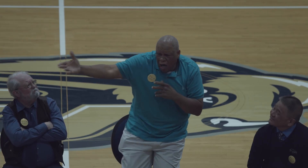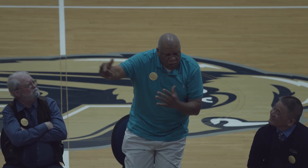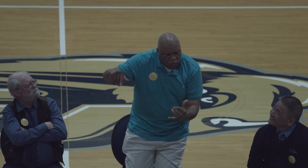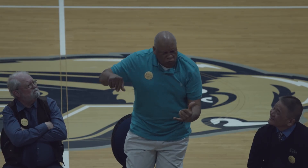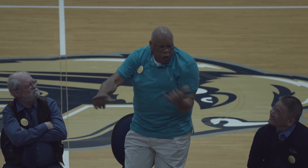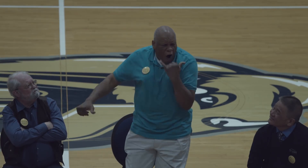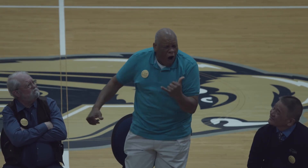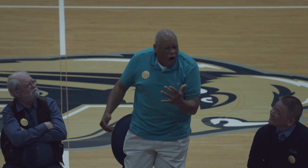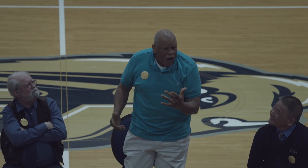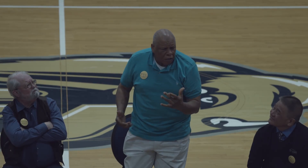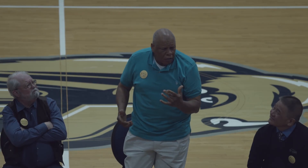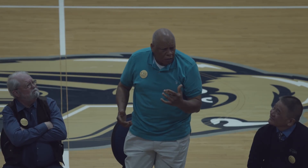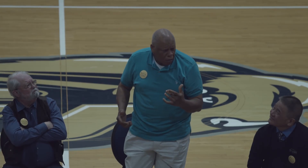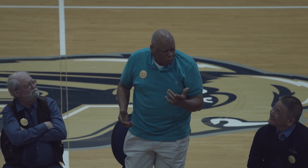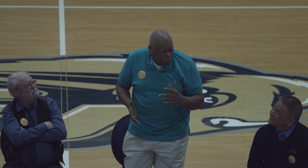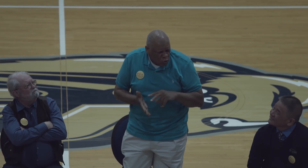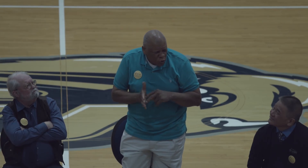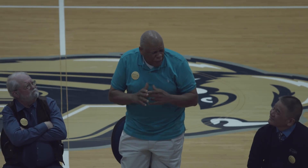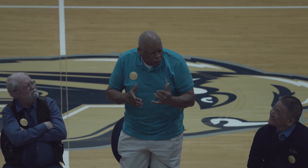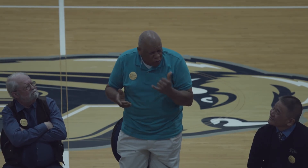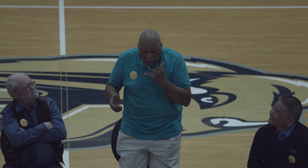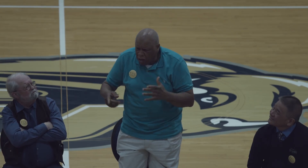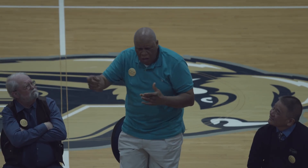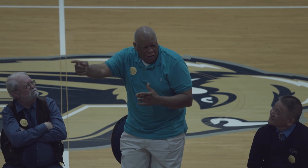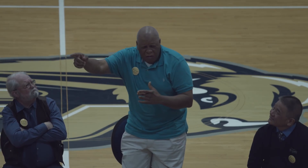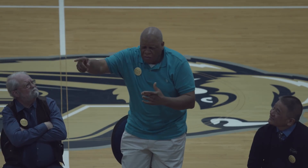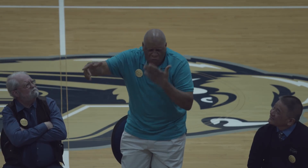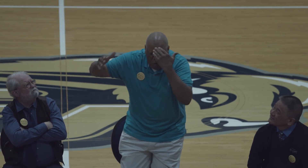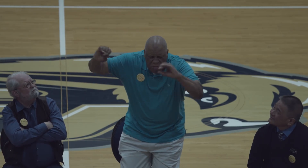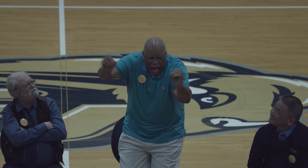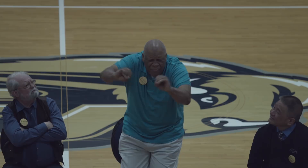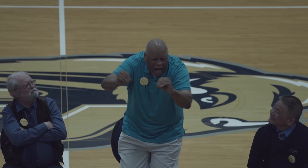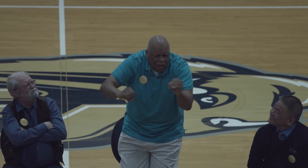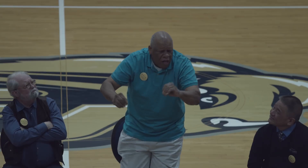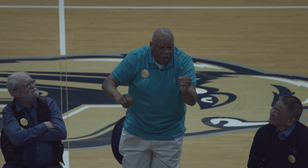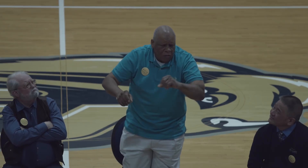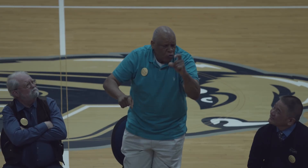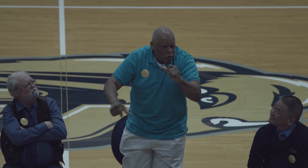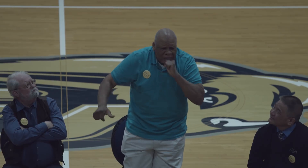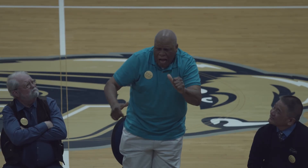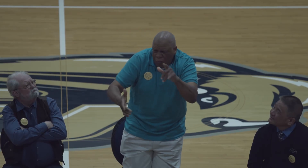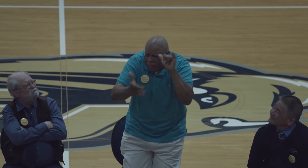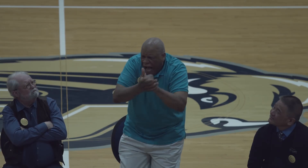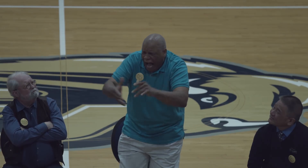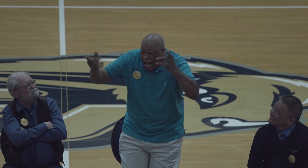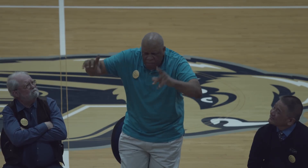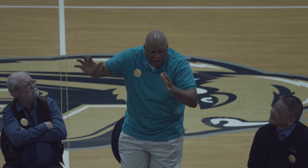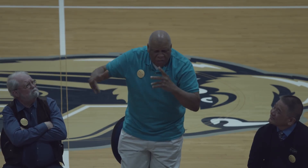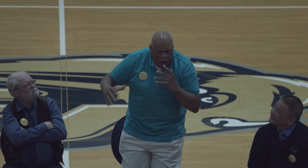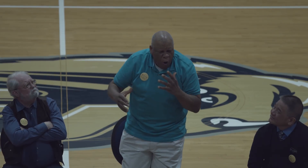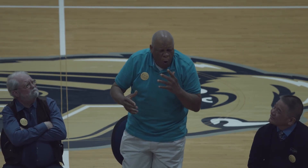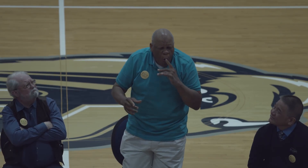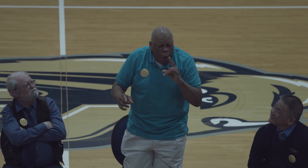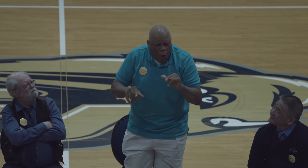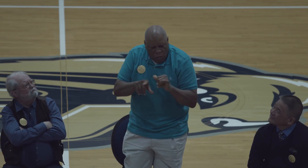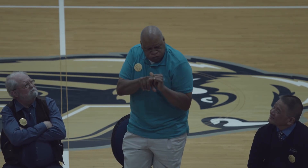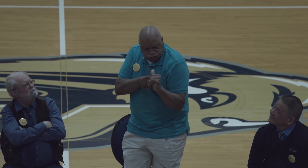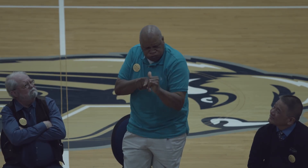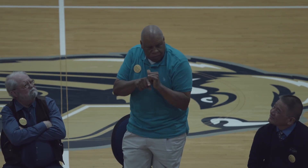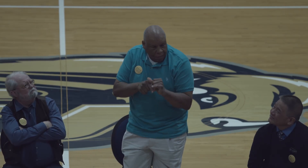Mm-hmm. And they were concerned about us not being able to enter the campus. And they were concerned about the protest